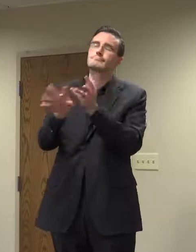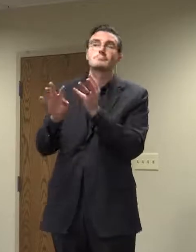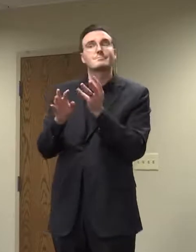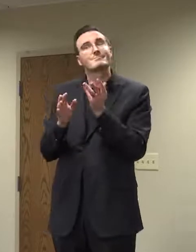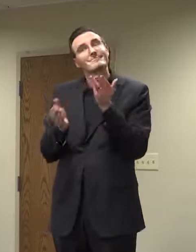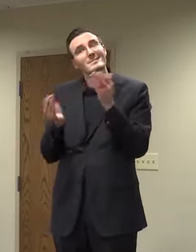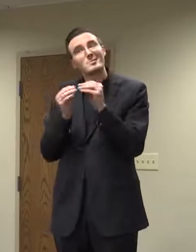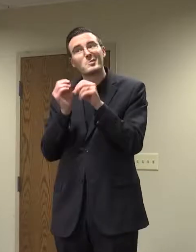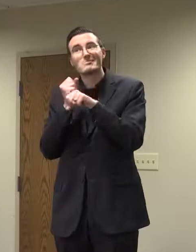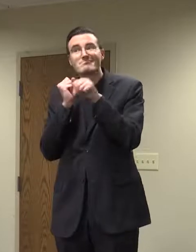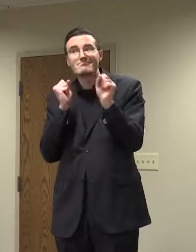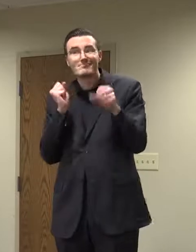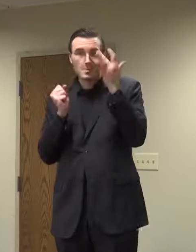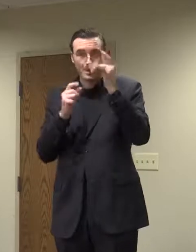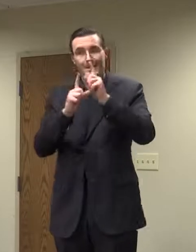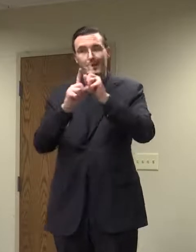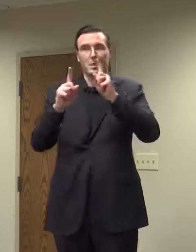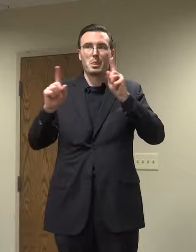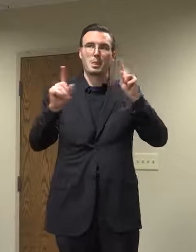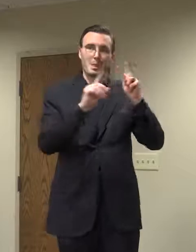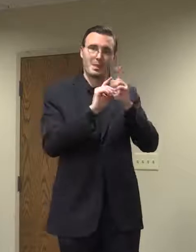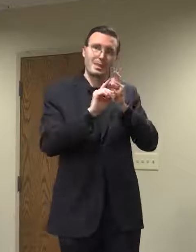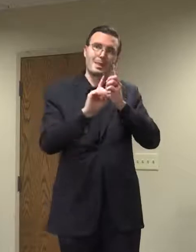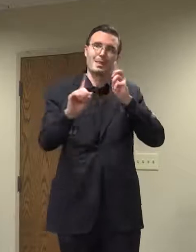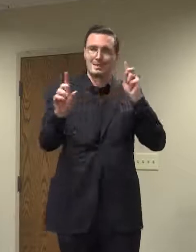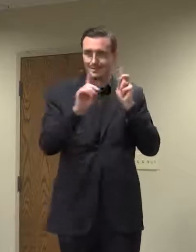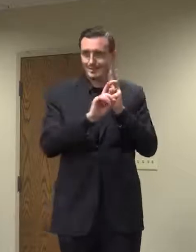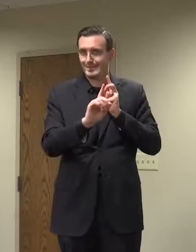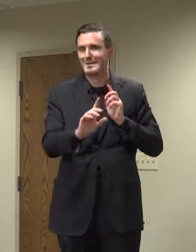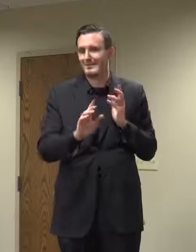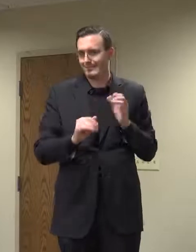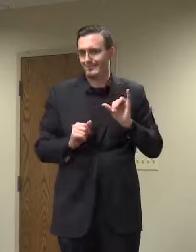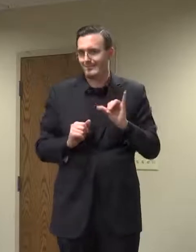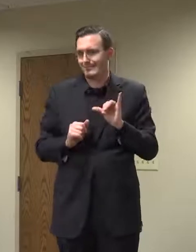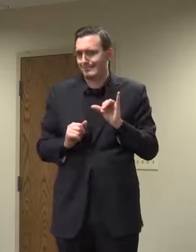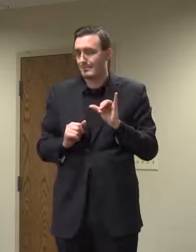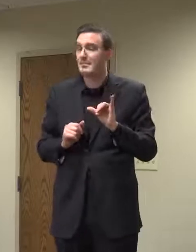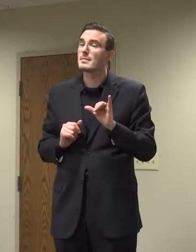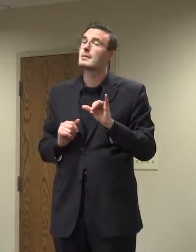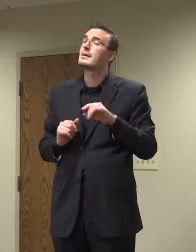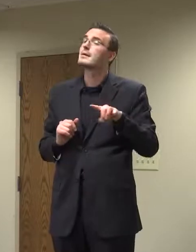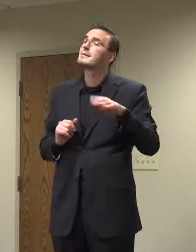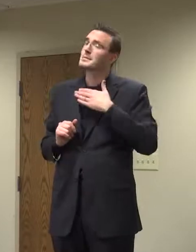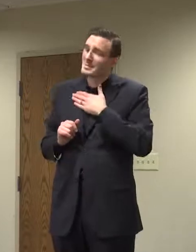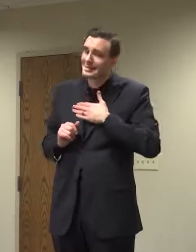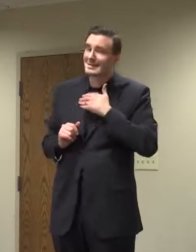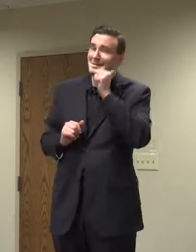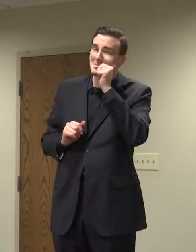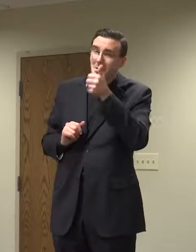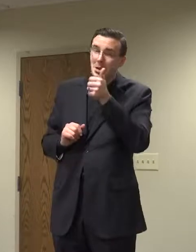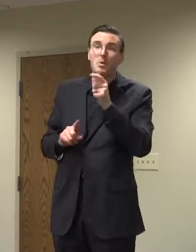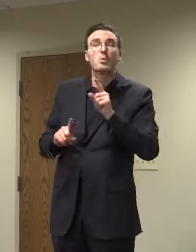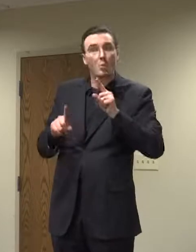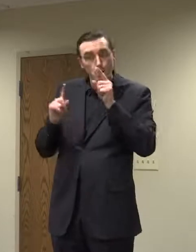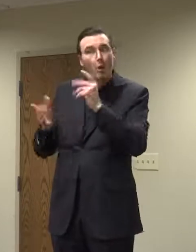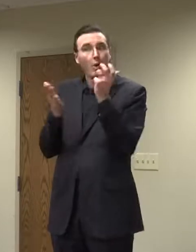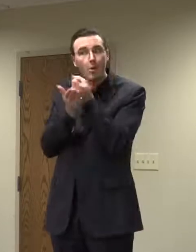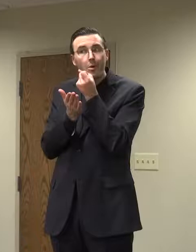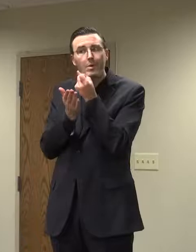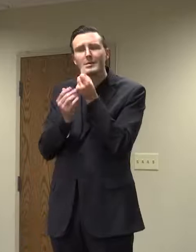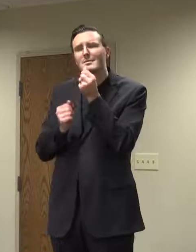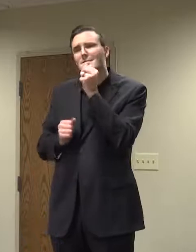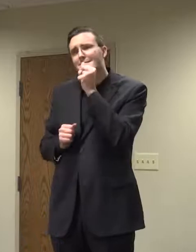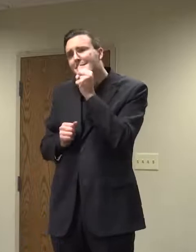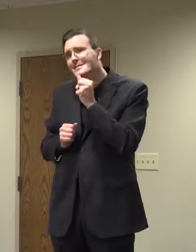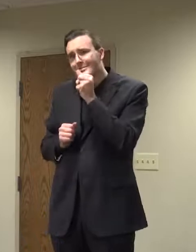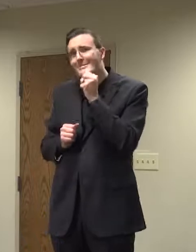show tremendous patience tomorrow as you go and exercise your right to vote. I typically say